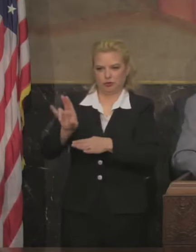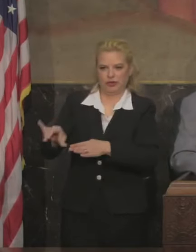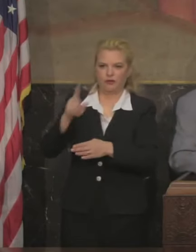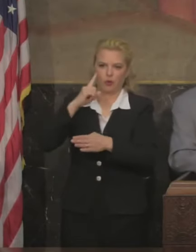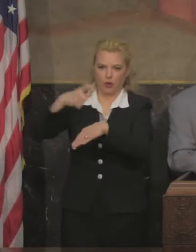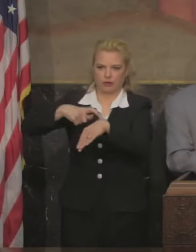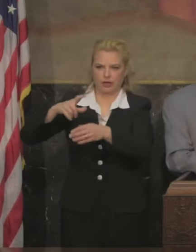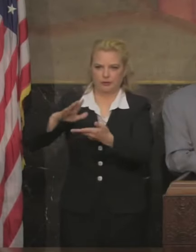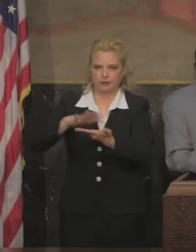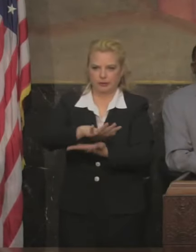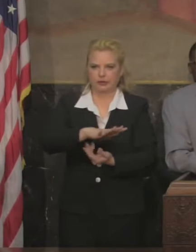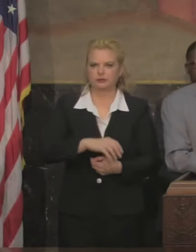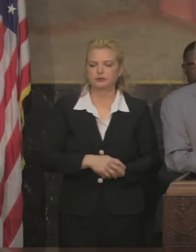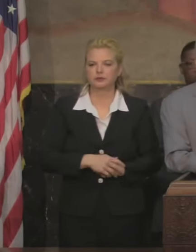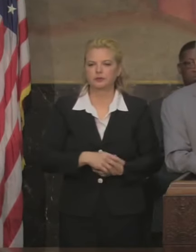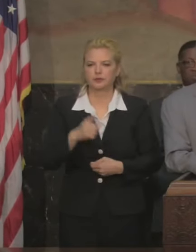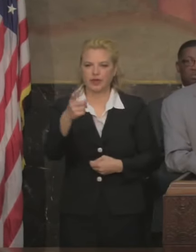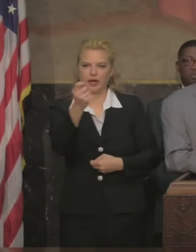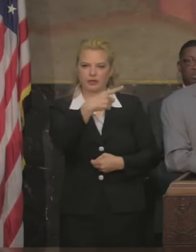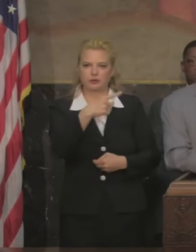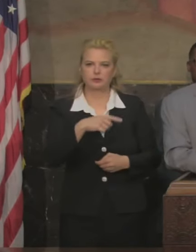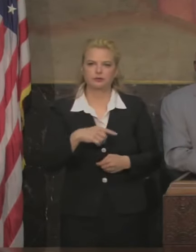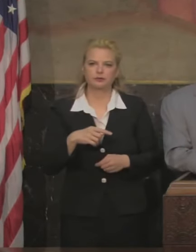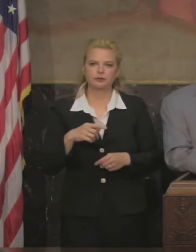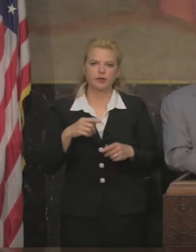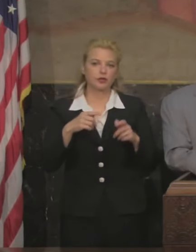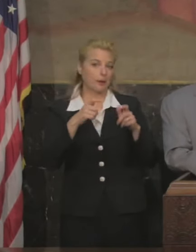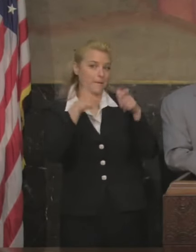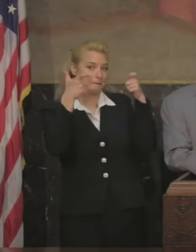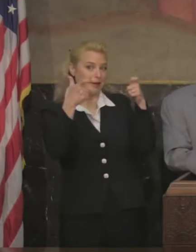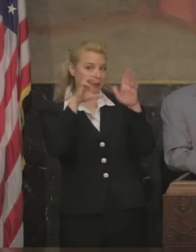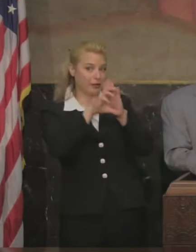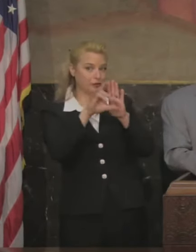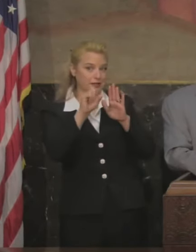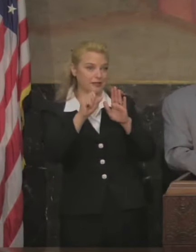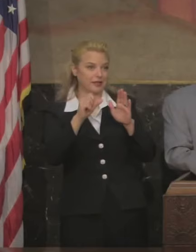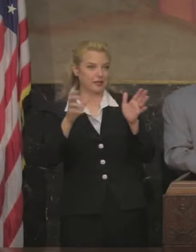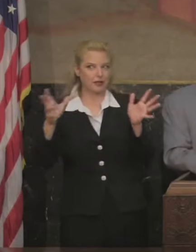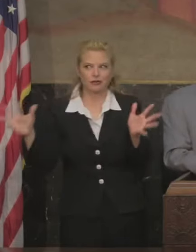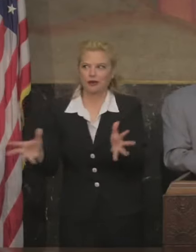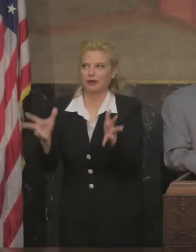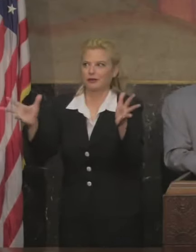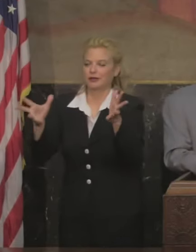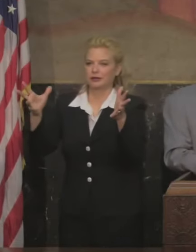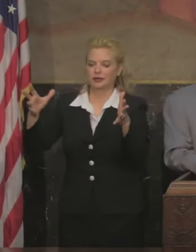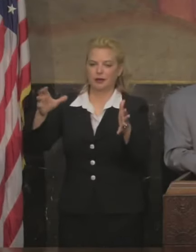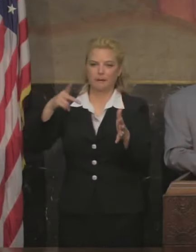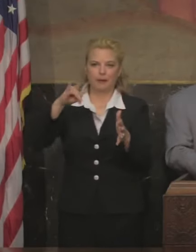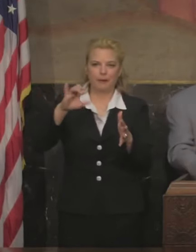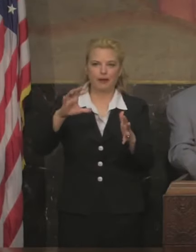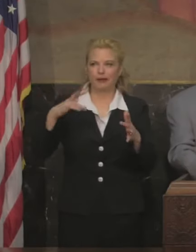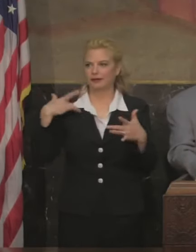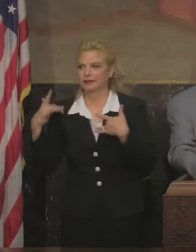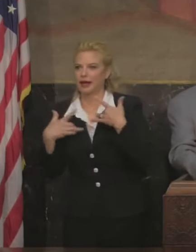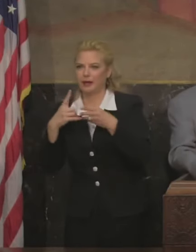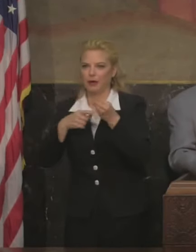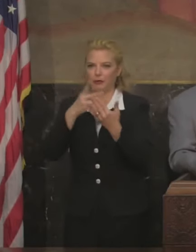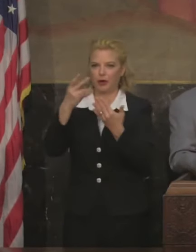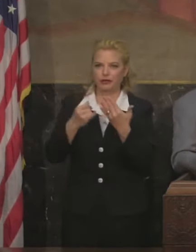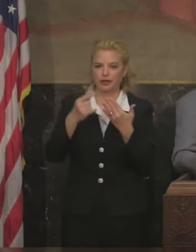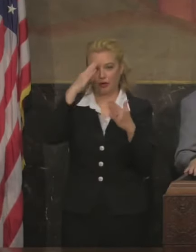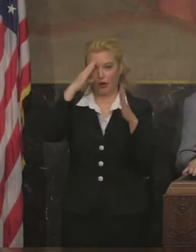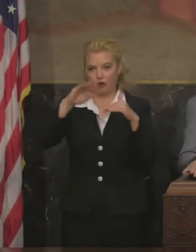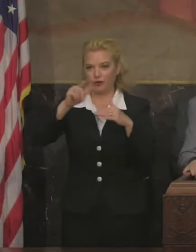Yes. I guess what's the big pitch is get the public excited about these projects, and hopefully the legislature will follow suit?